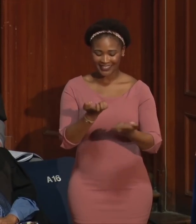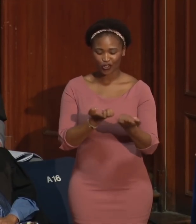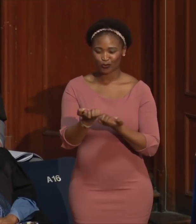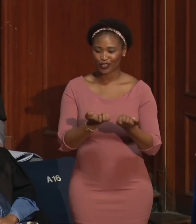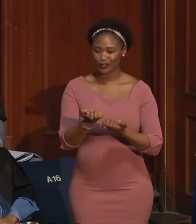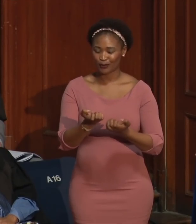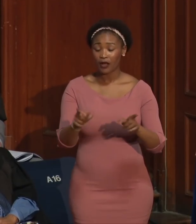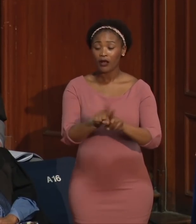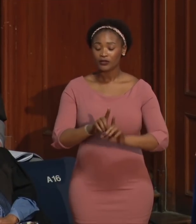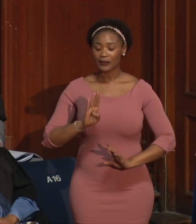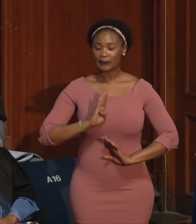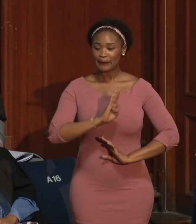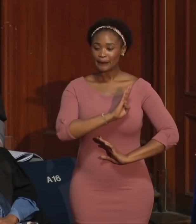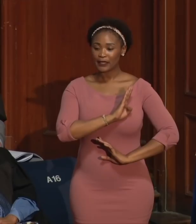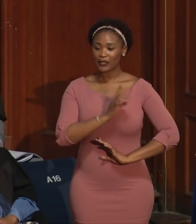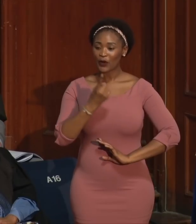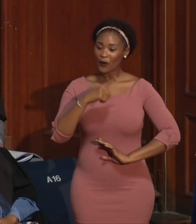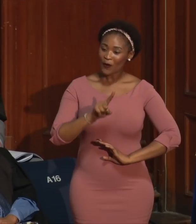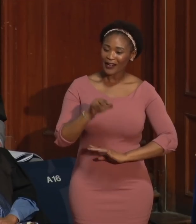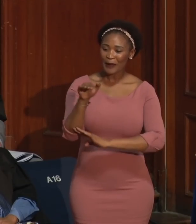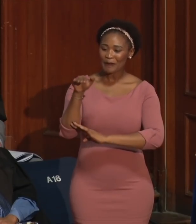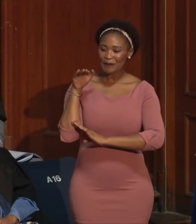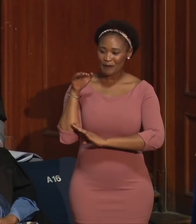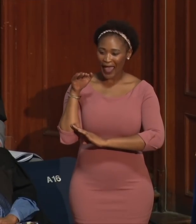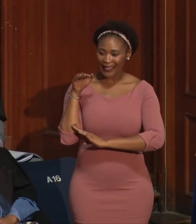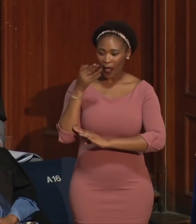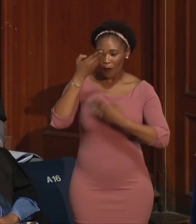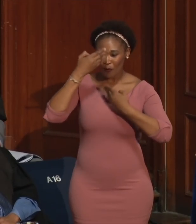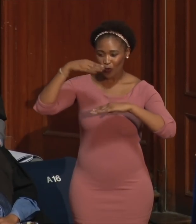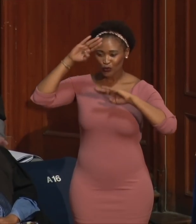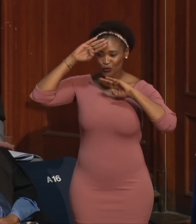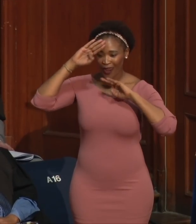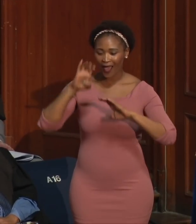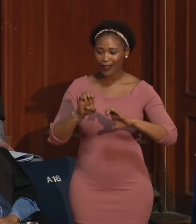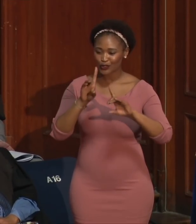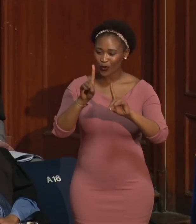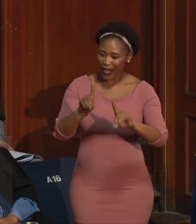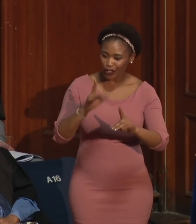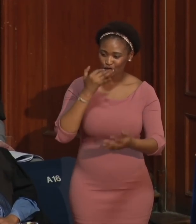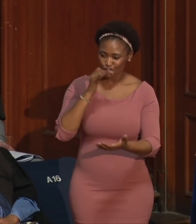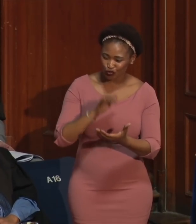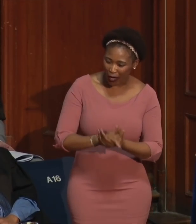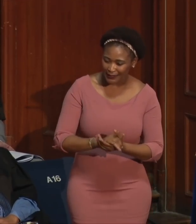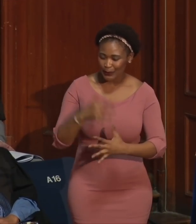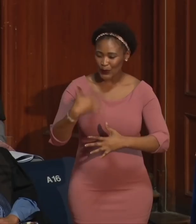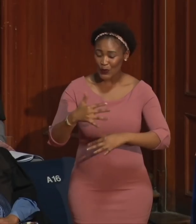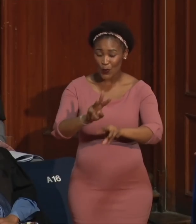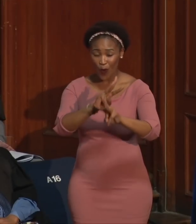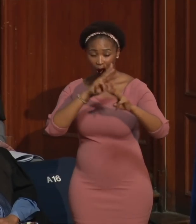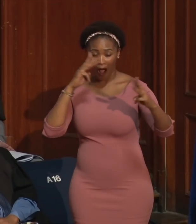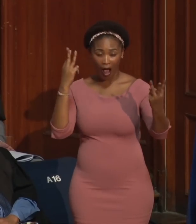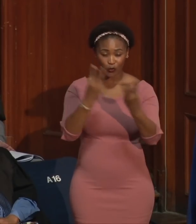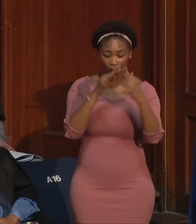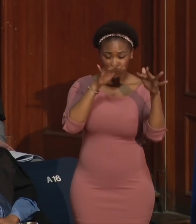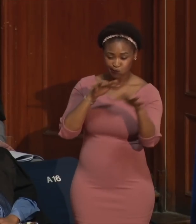on the boards of Standard Chartered Bank Botswana Education Trust and Imagine Worldwide. Rapelang